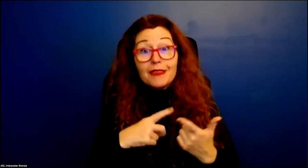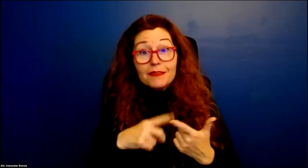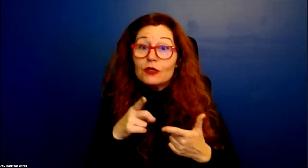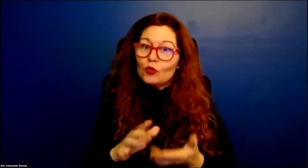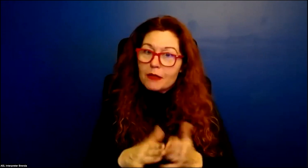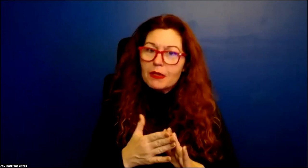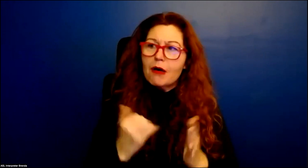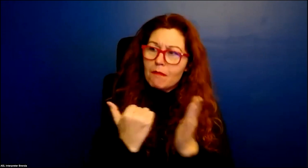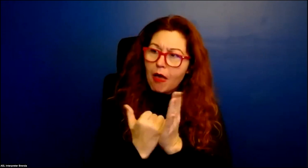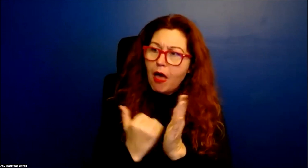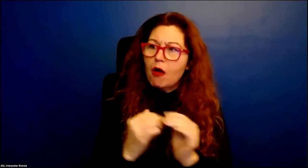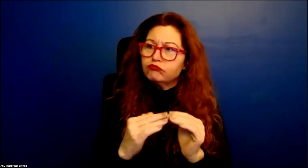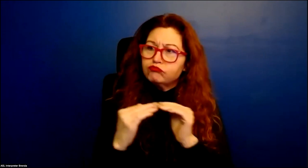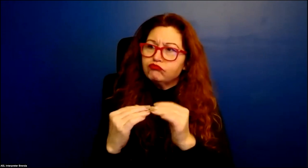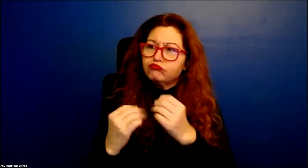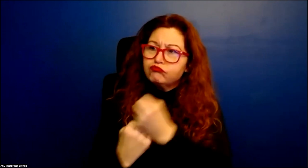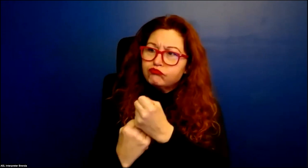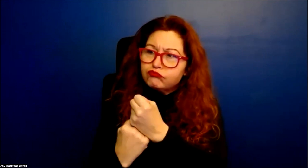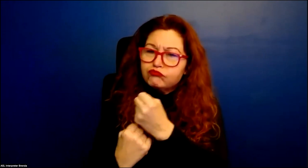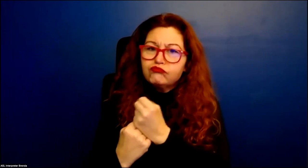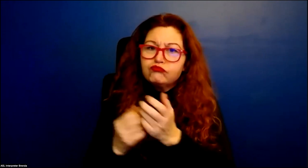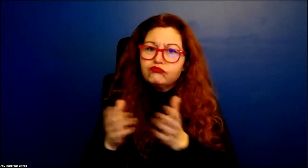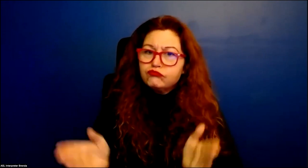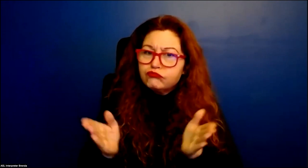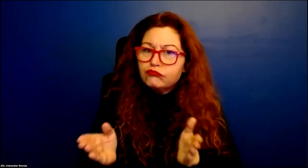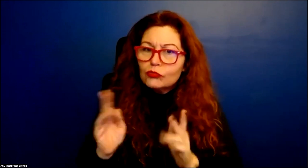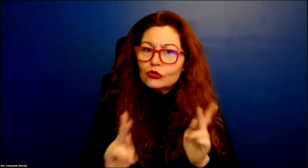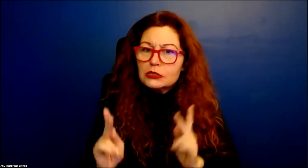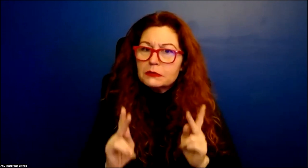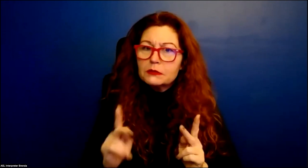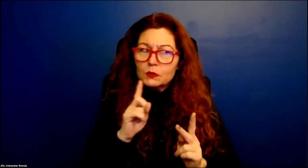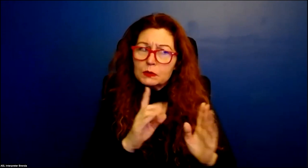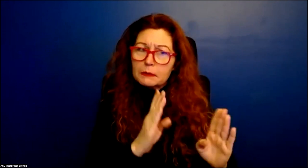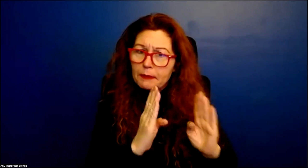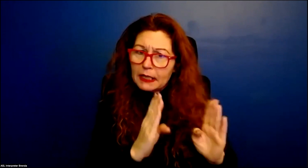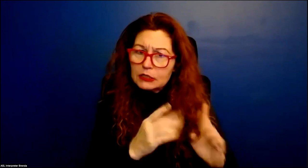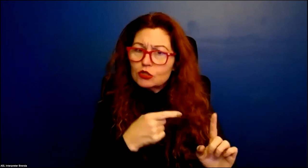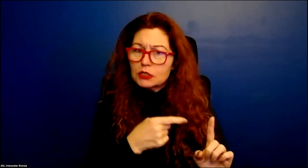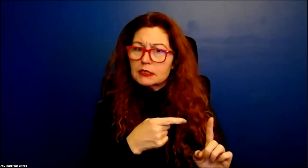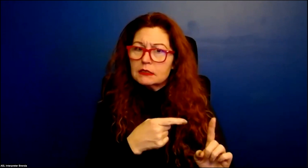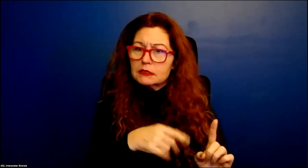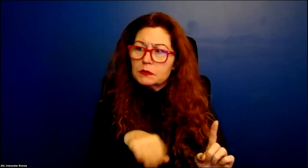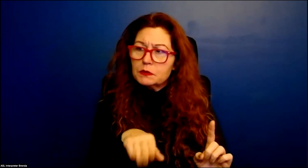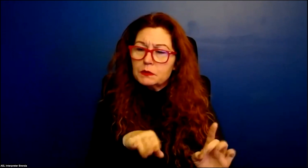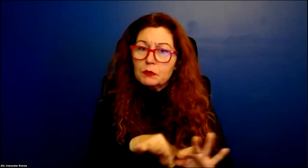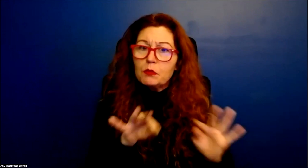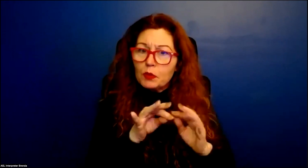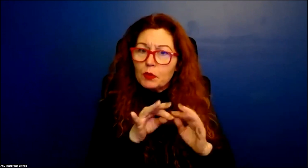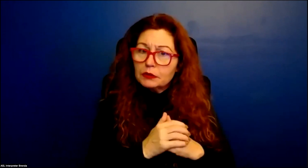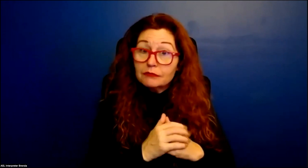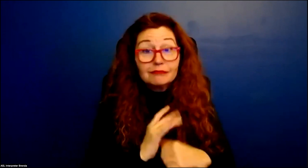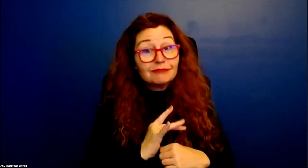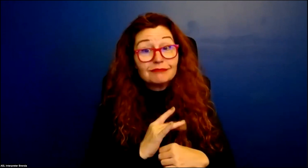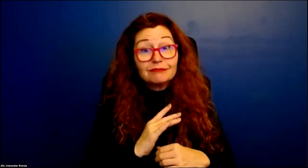your organization and try and encourage folks to pay attention to this issue. And I think that would be a really wonderful